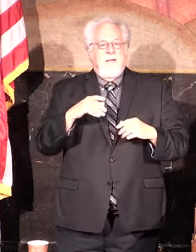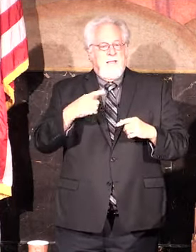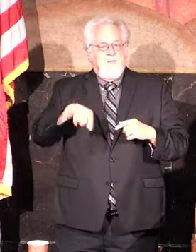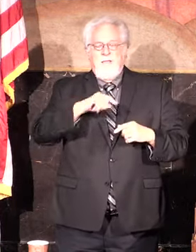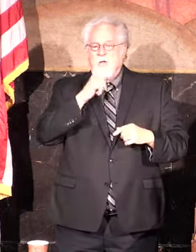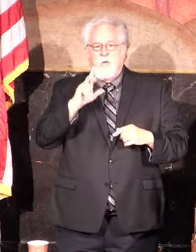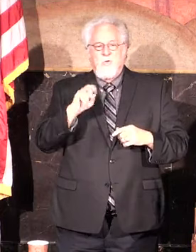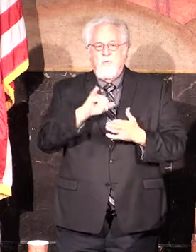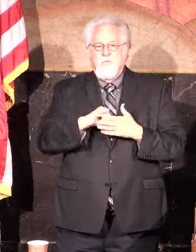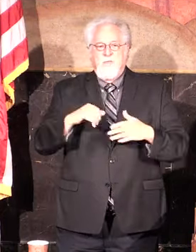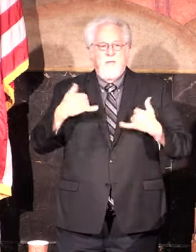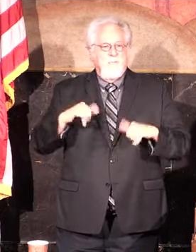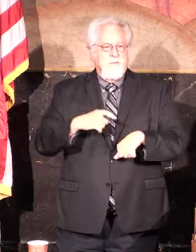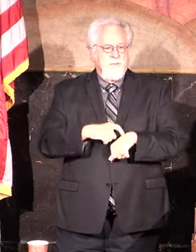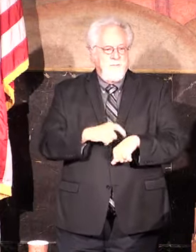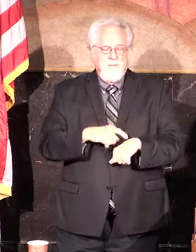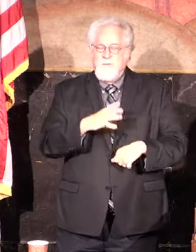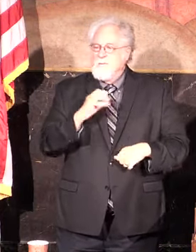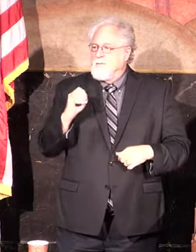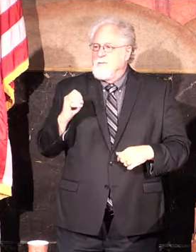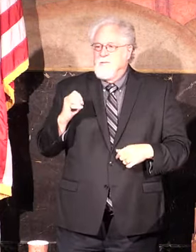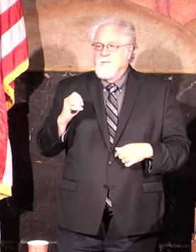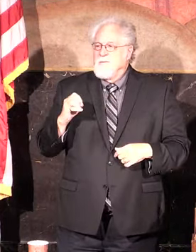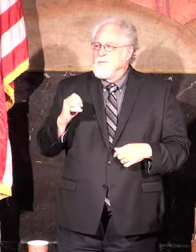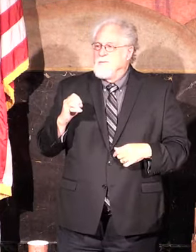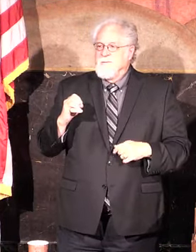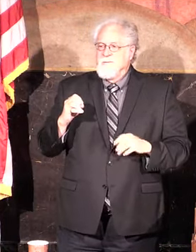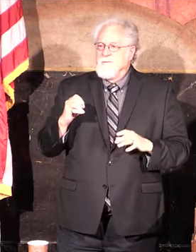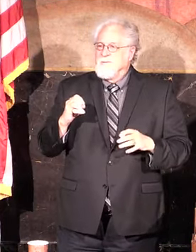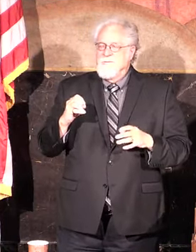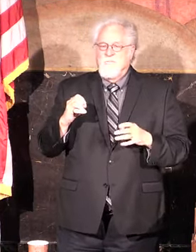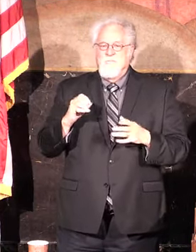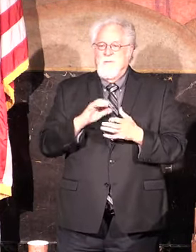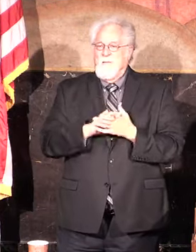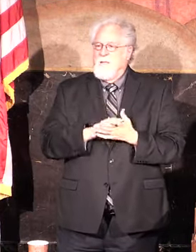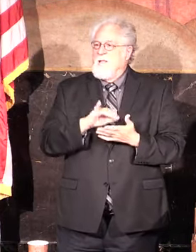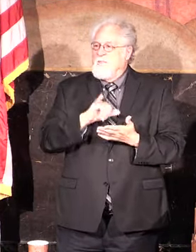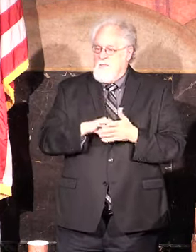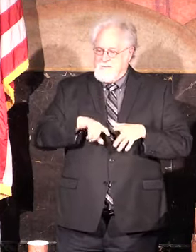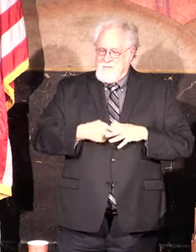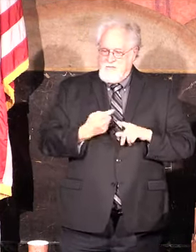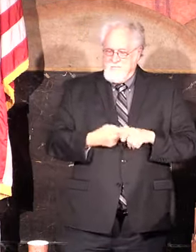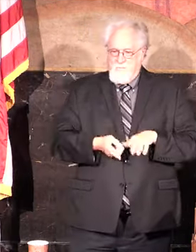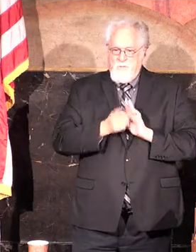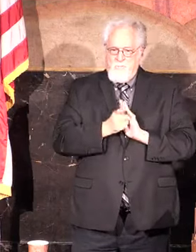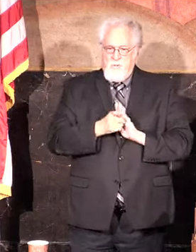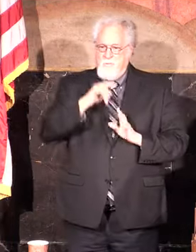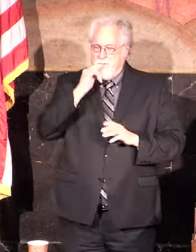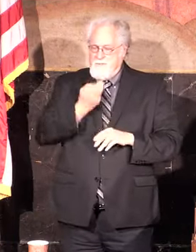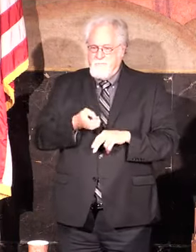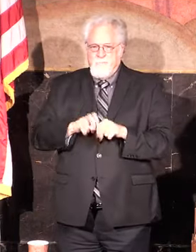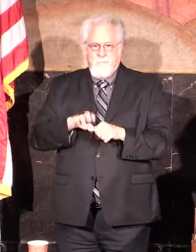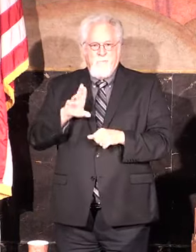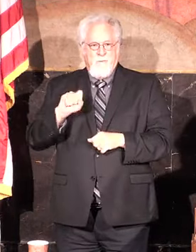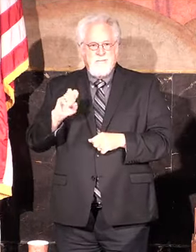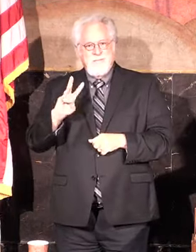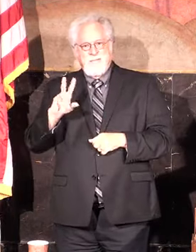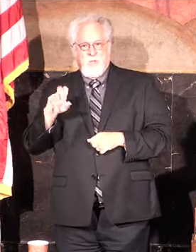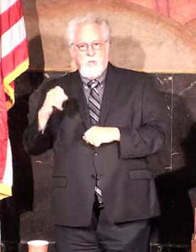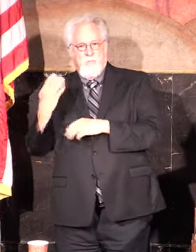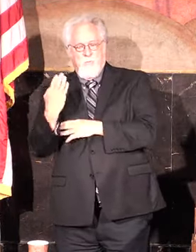don't do that at recess and so forth. And that starts from the moment a kid gets on the bus at 6:30 in the